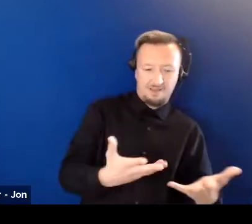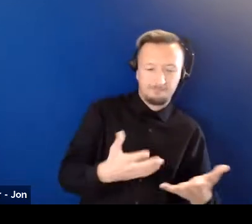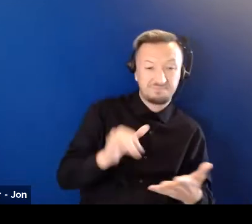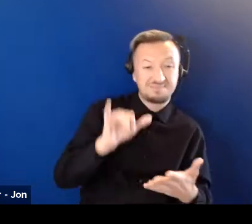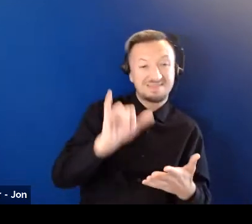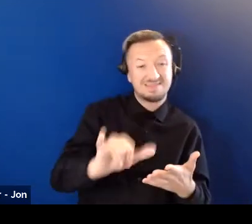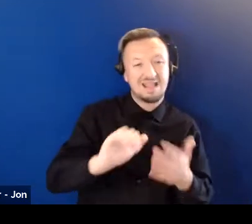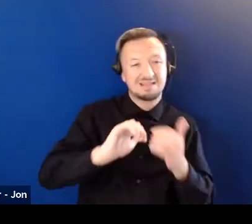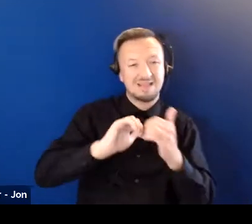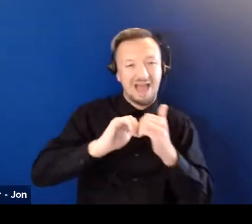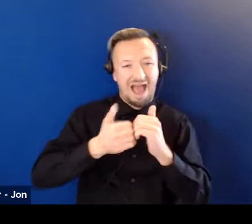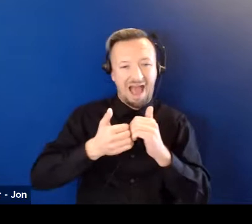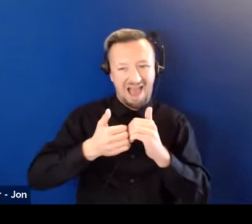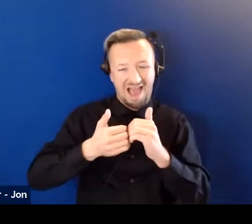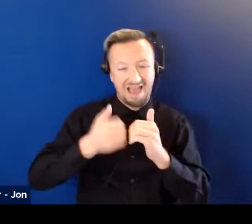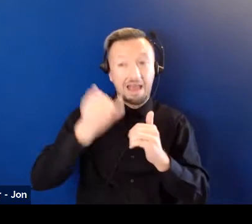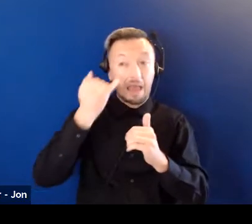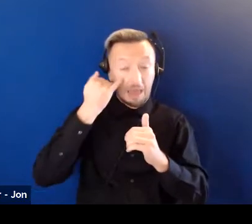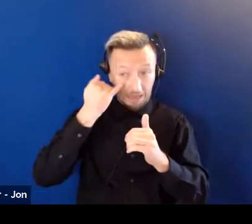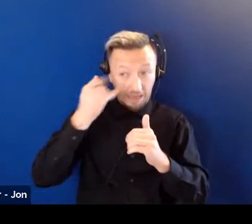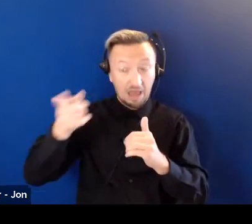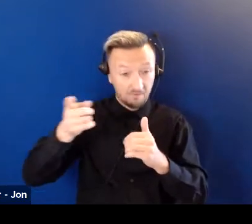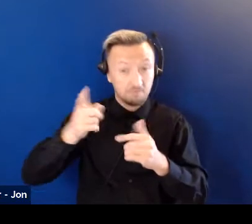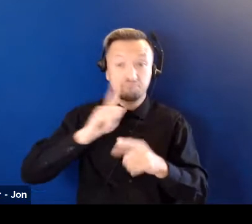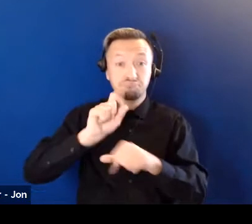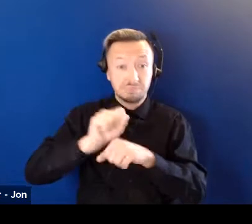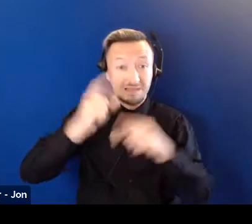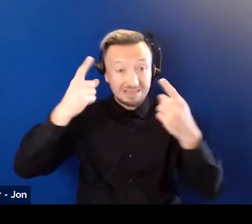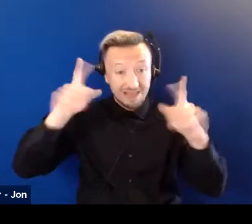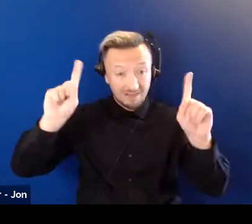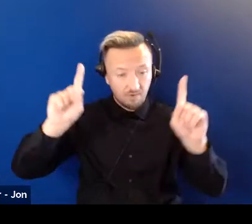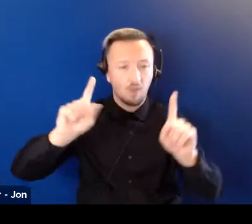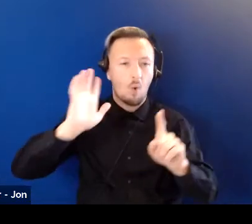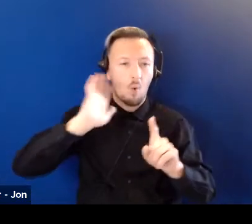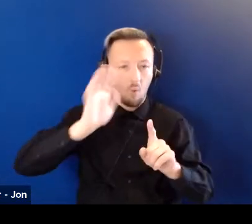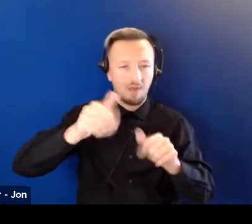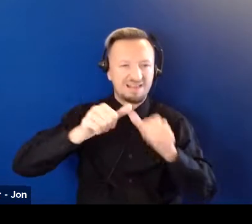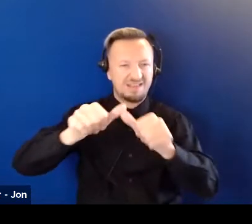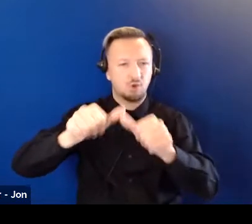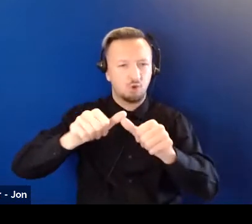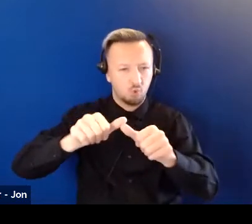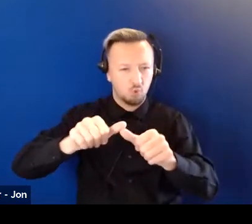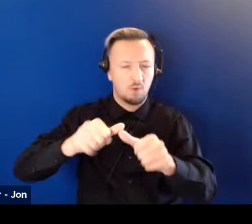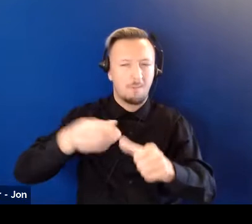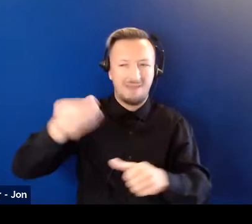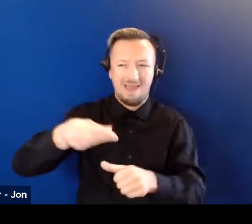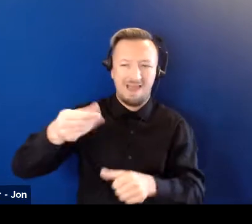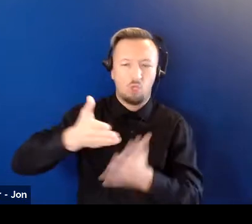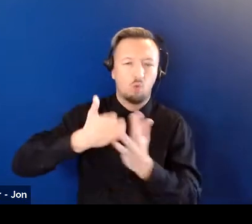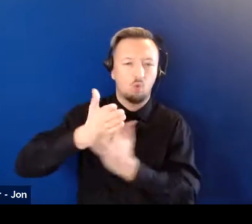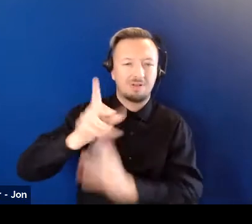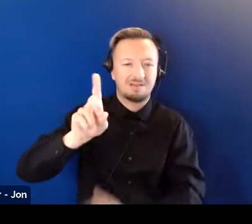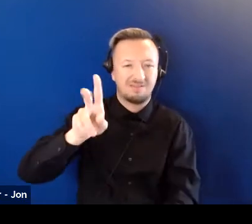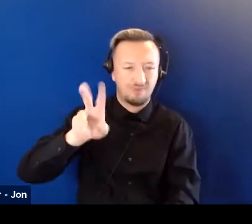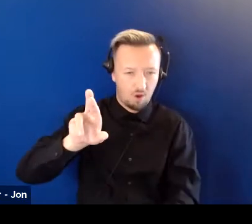sustainability of the intervention if we see it as success. It's getting payments through DVR. So this process was